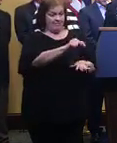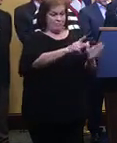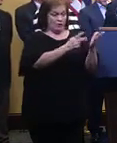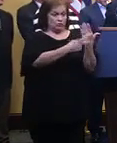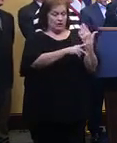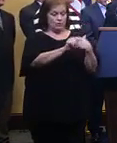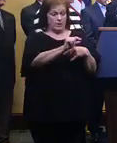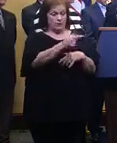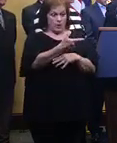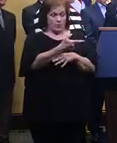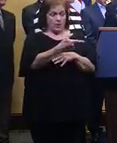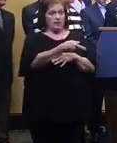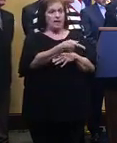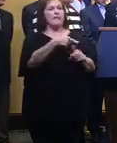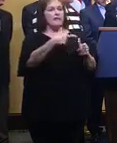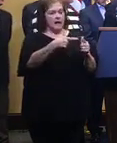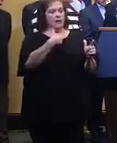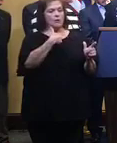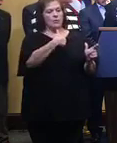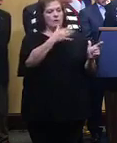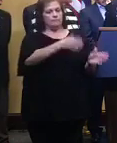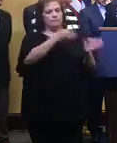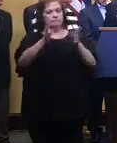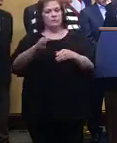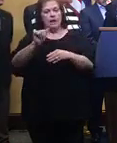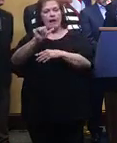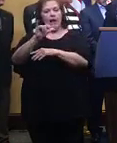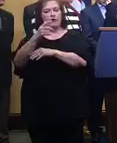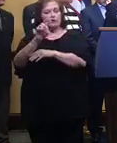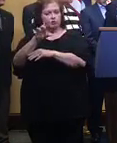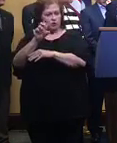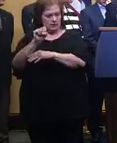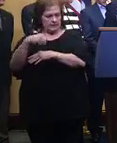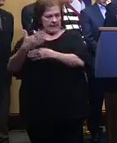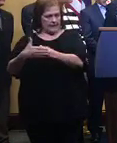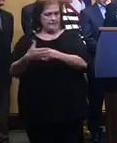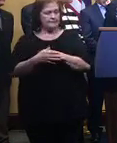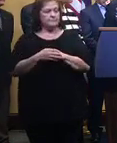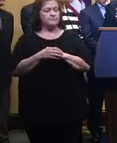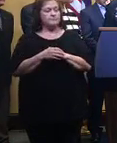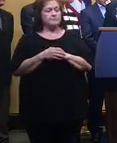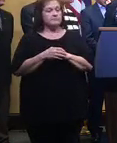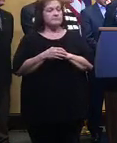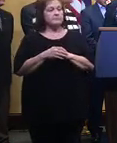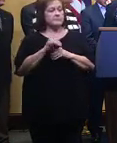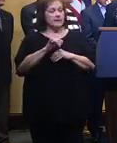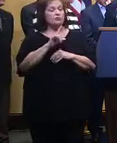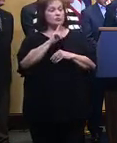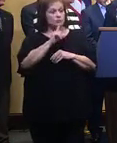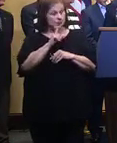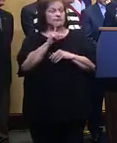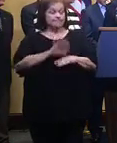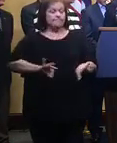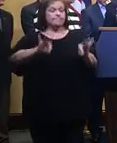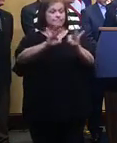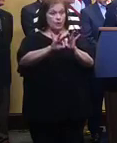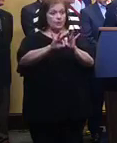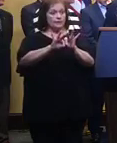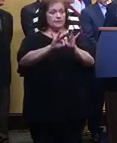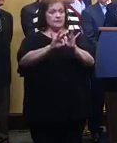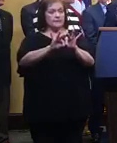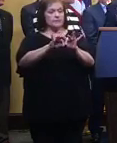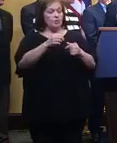in 2021, we'll be moving to Algiers. So this, like I said, is a very big deal. The